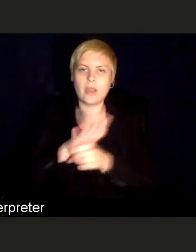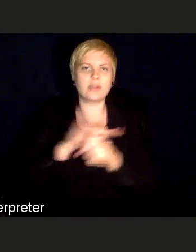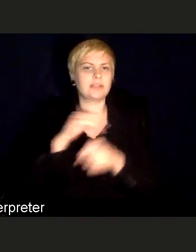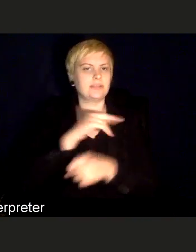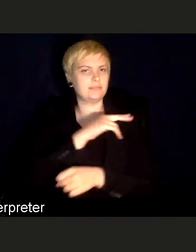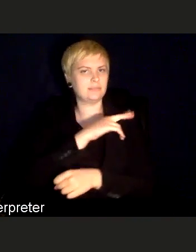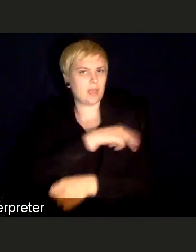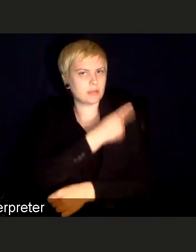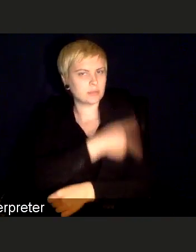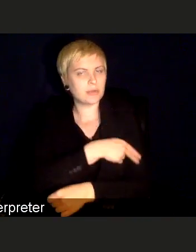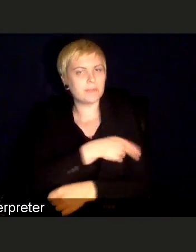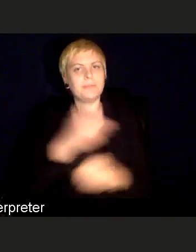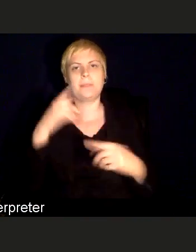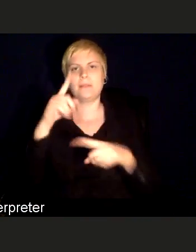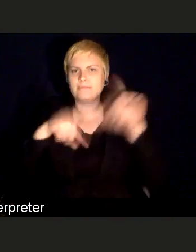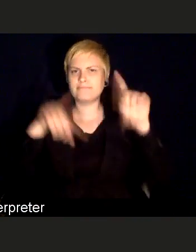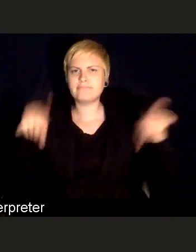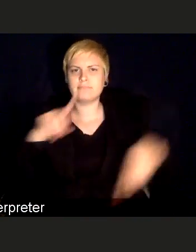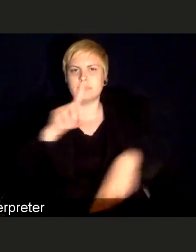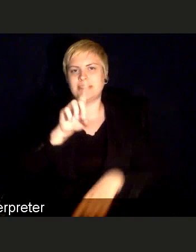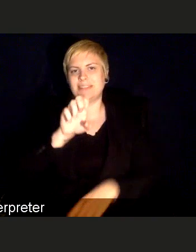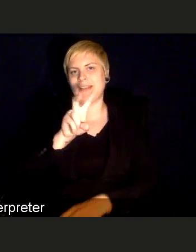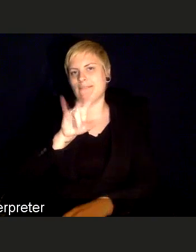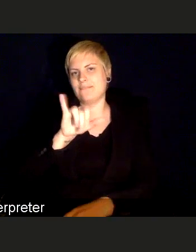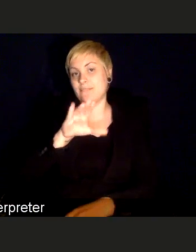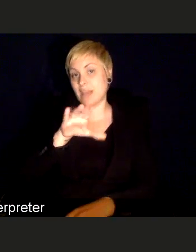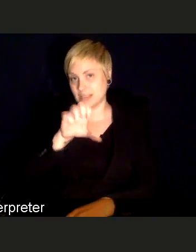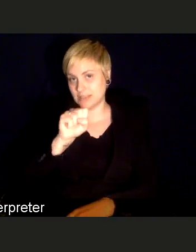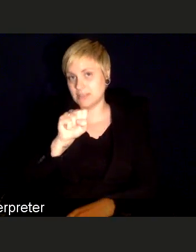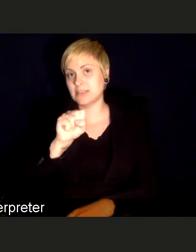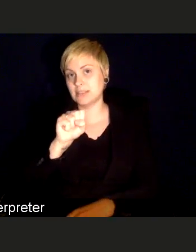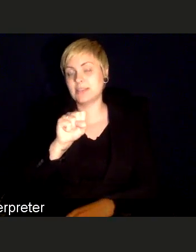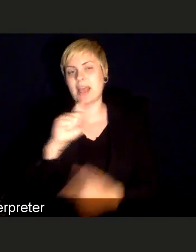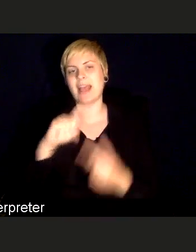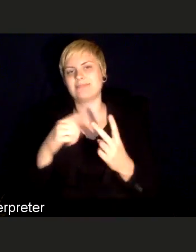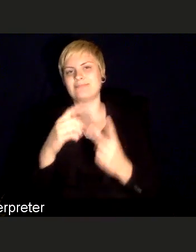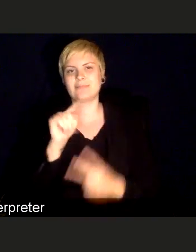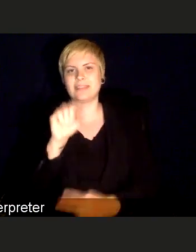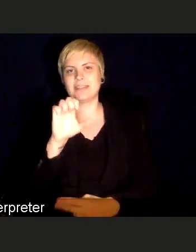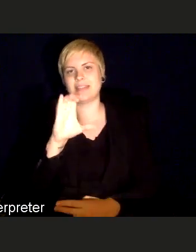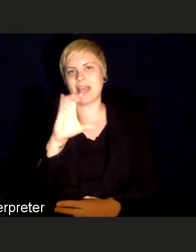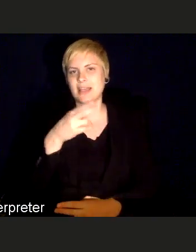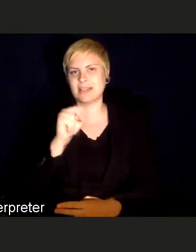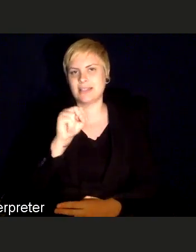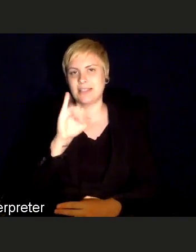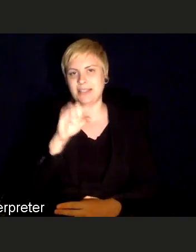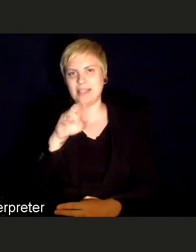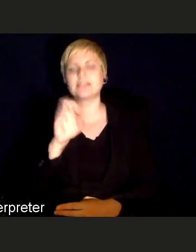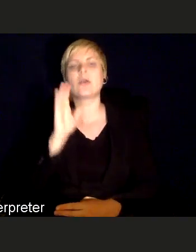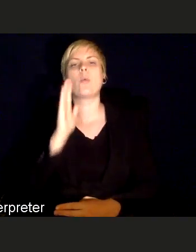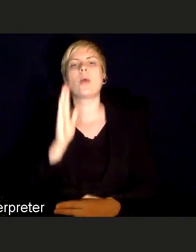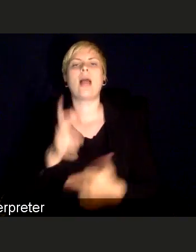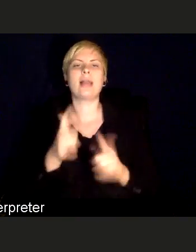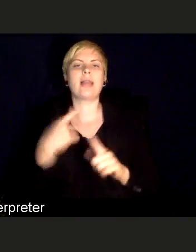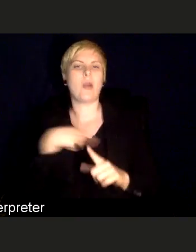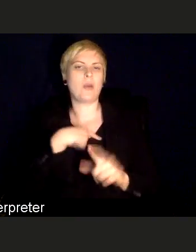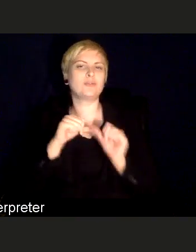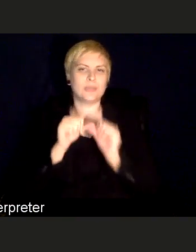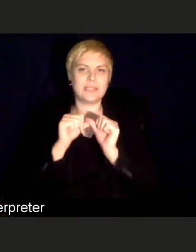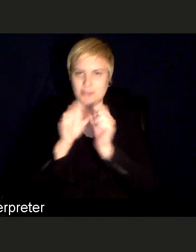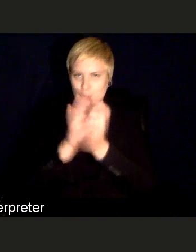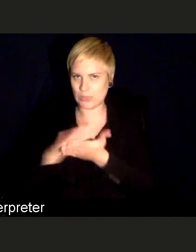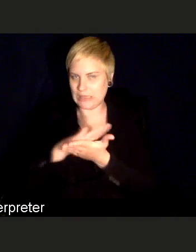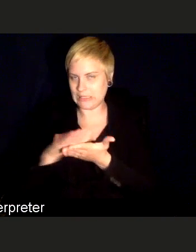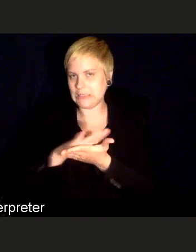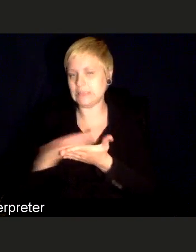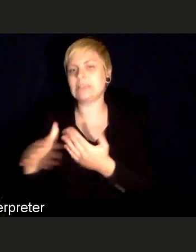got a variety of devices and techniques that will allow us to continue to move that forward. And I think that we will